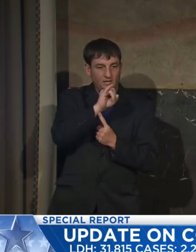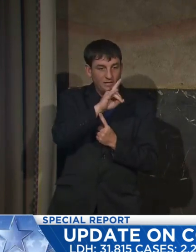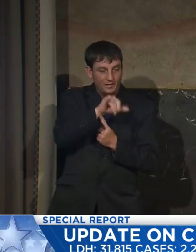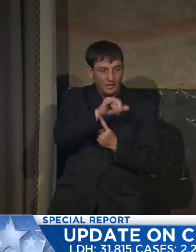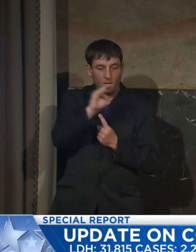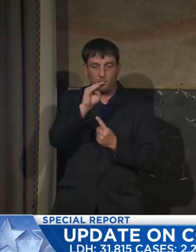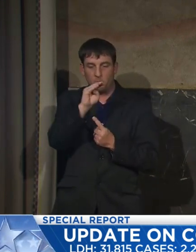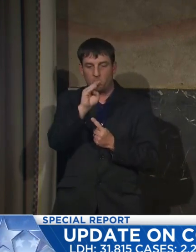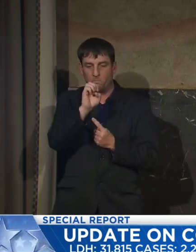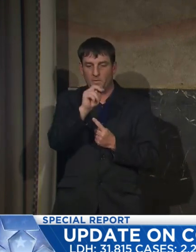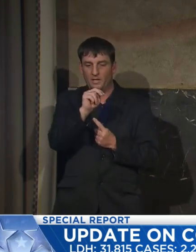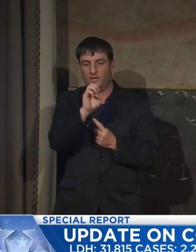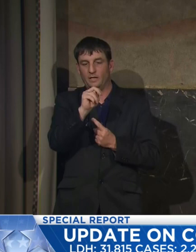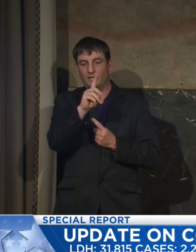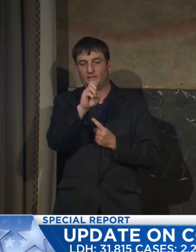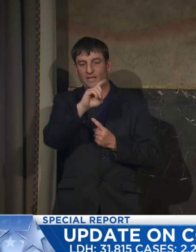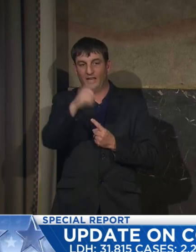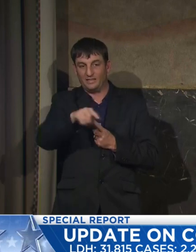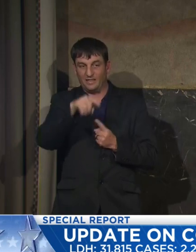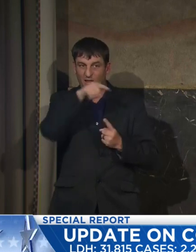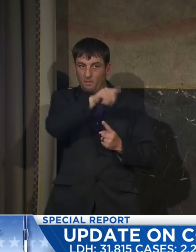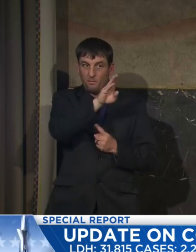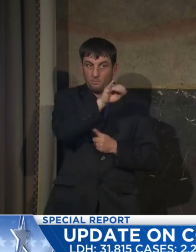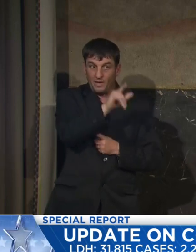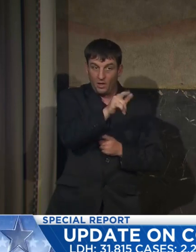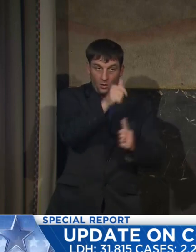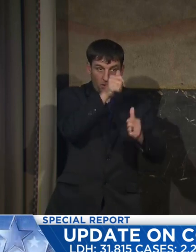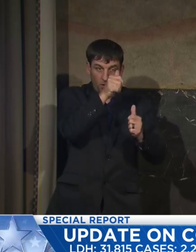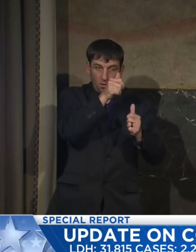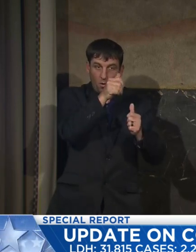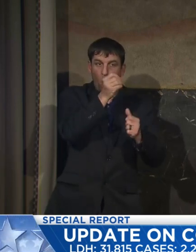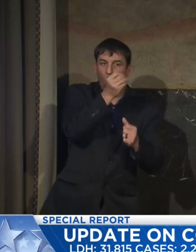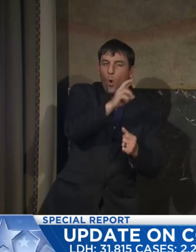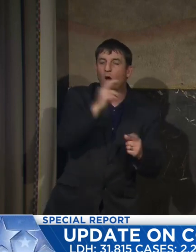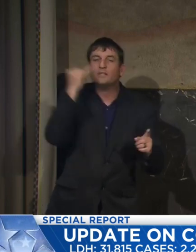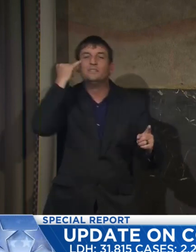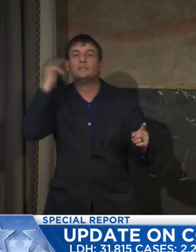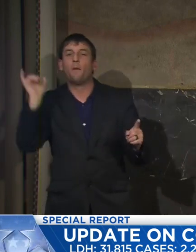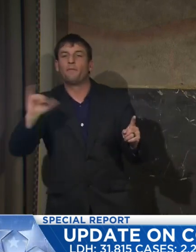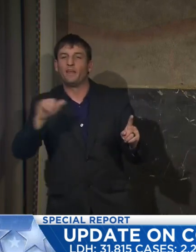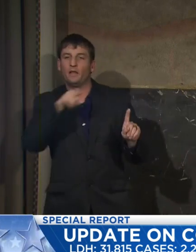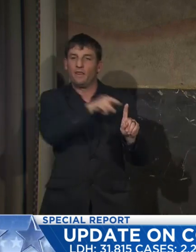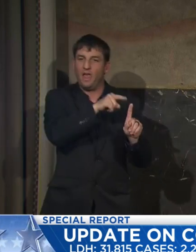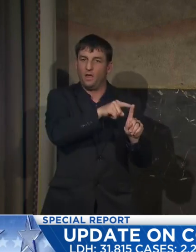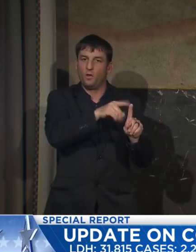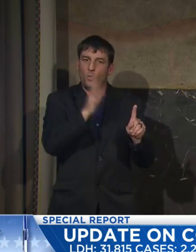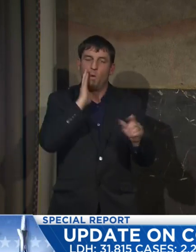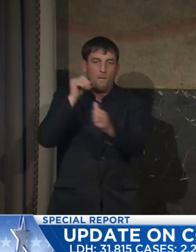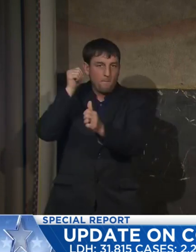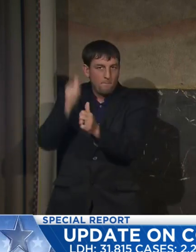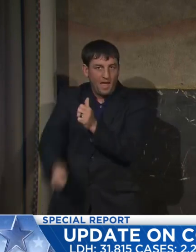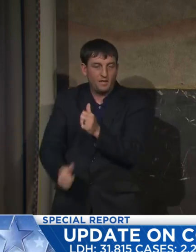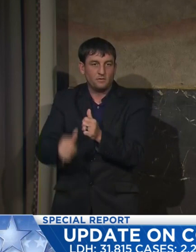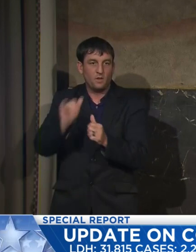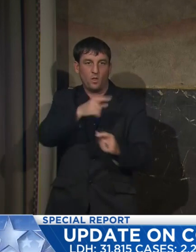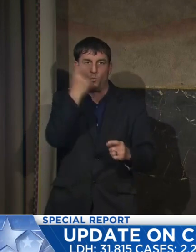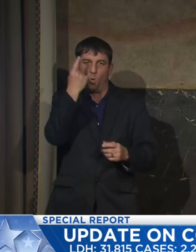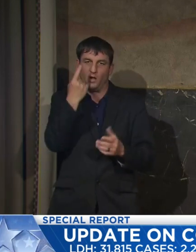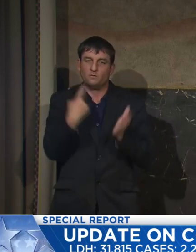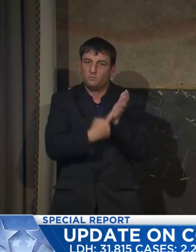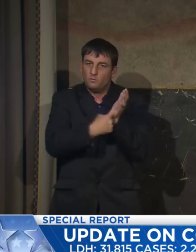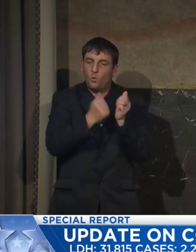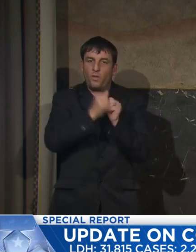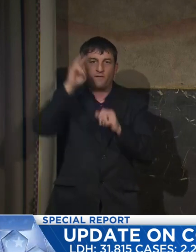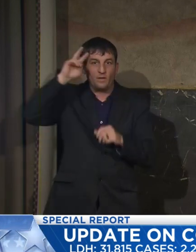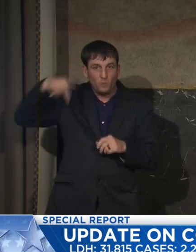bill or something like it, will get passed. It's one of the things that we talked about today with the Vice President. We spent a lot of